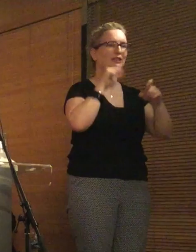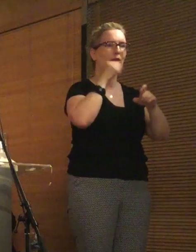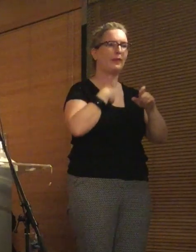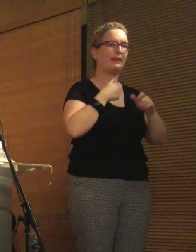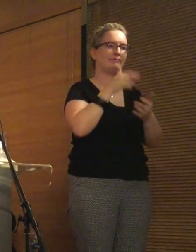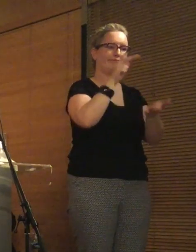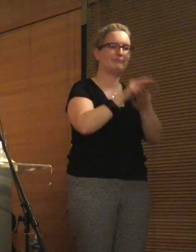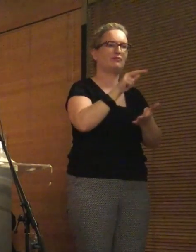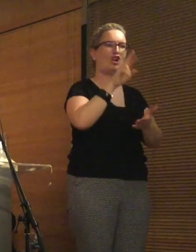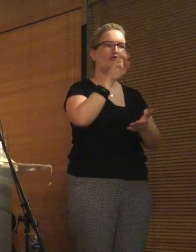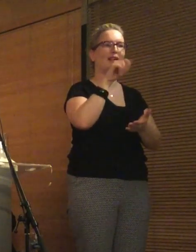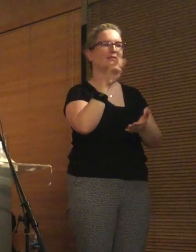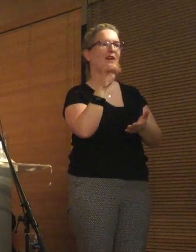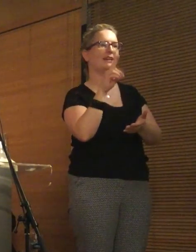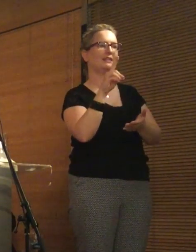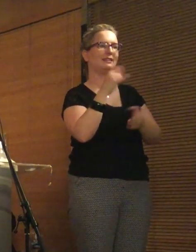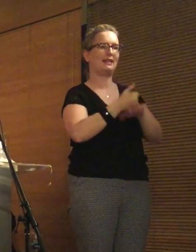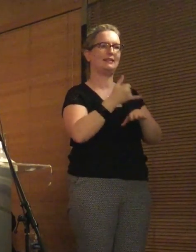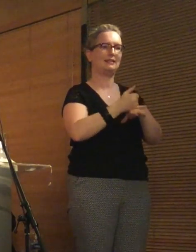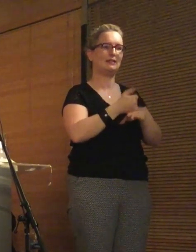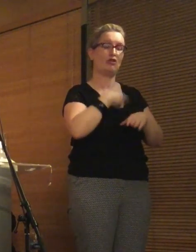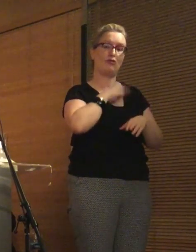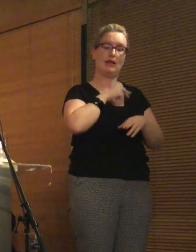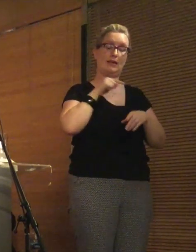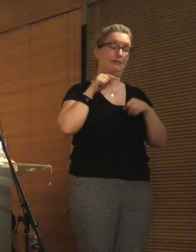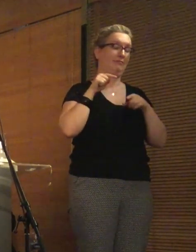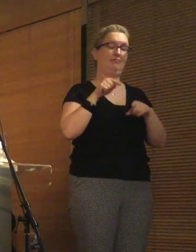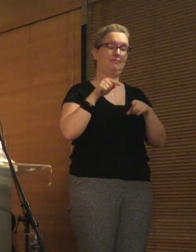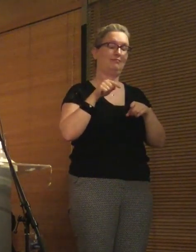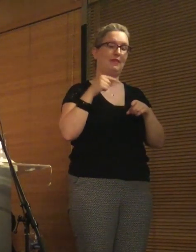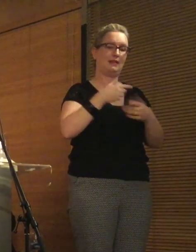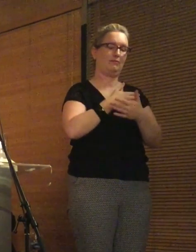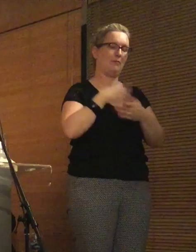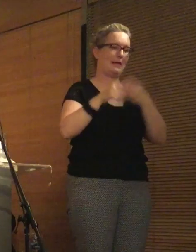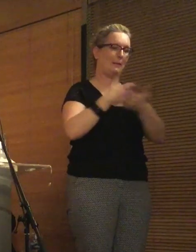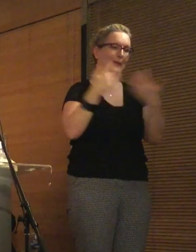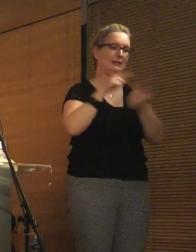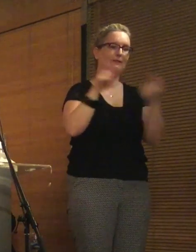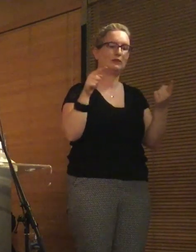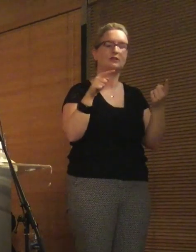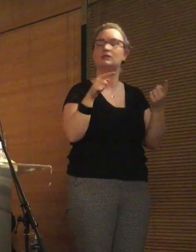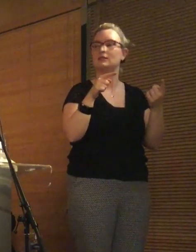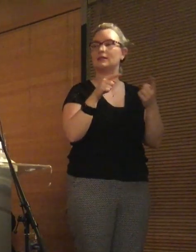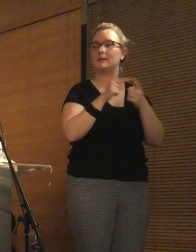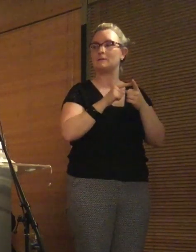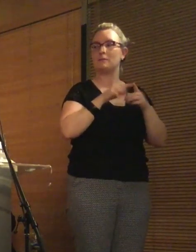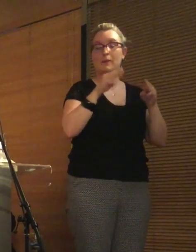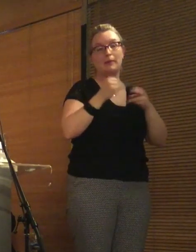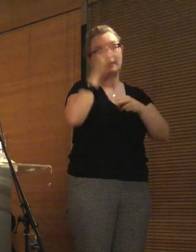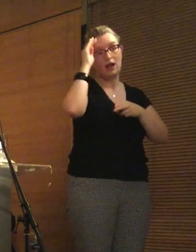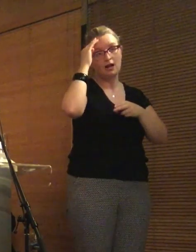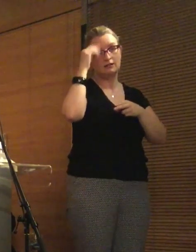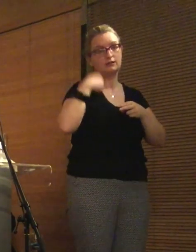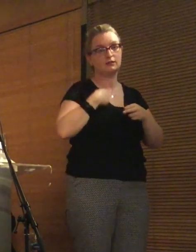not ratified it. So that's really will make a big difference. People in Ireland can't use